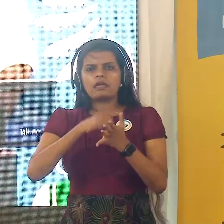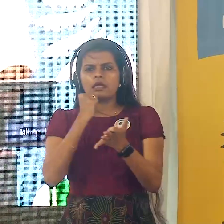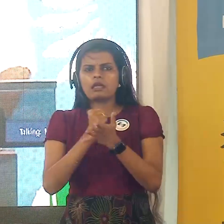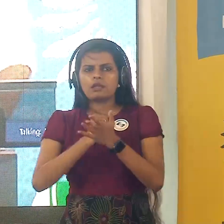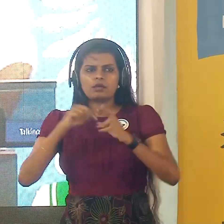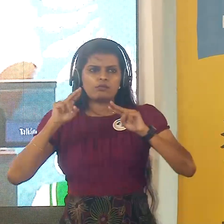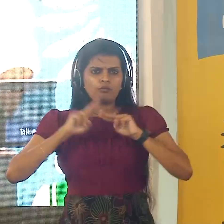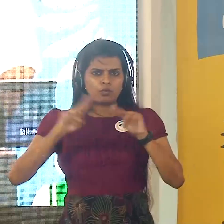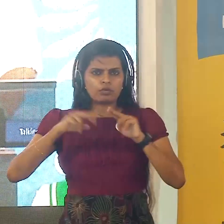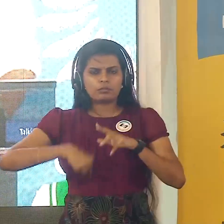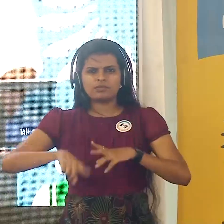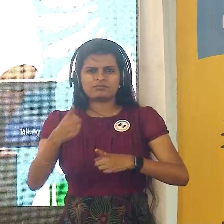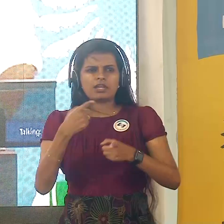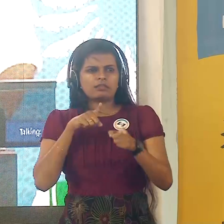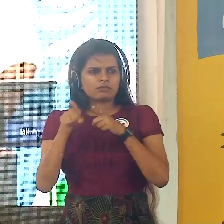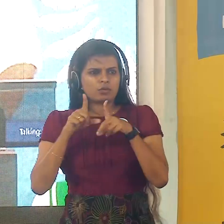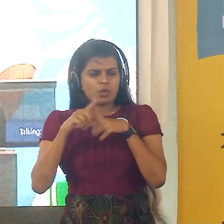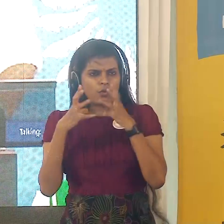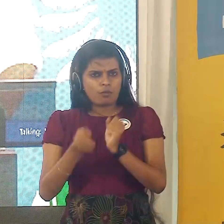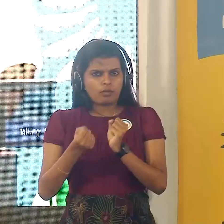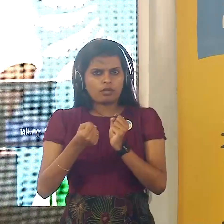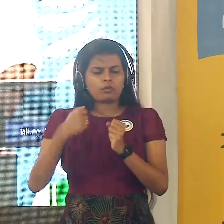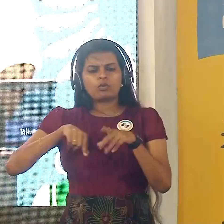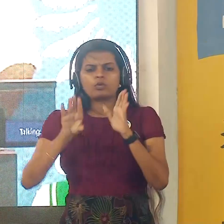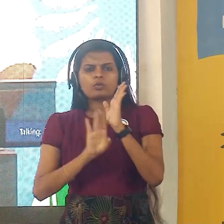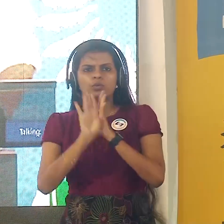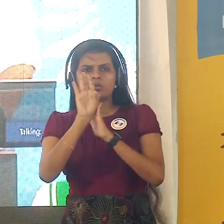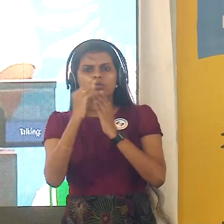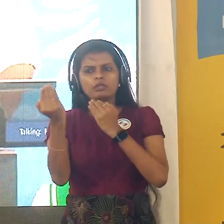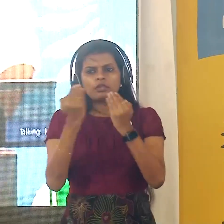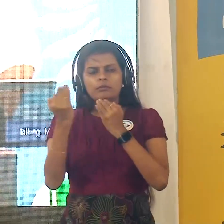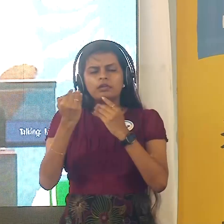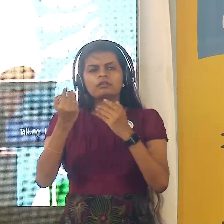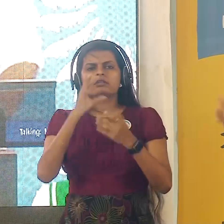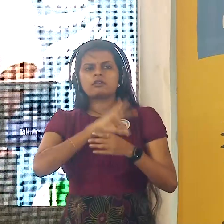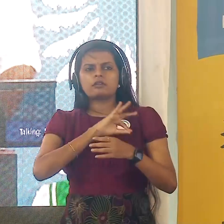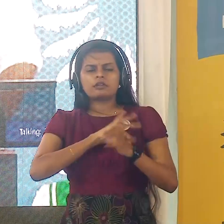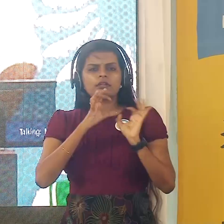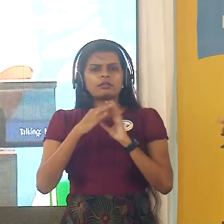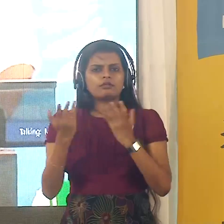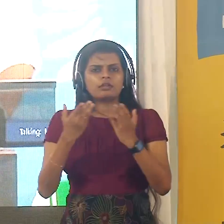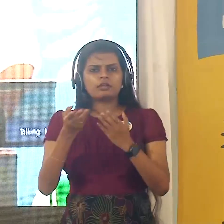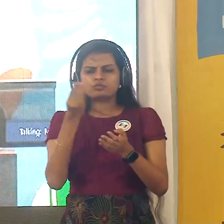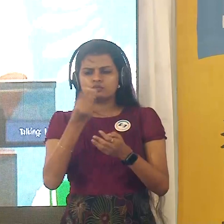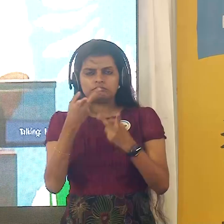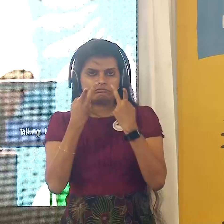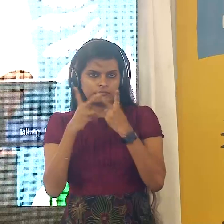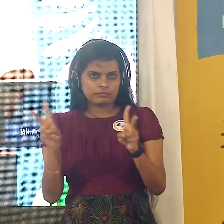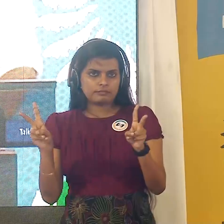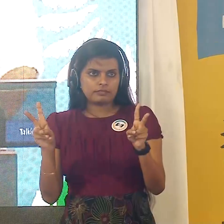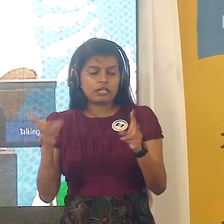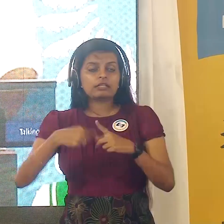for exploiting that as a source of growth and comparative advantage is slightly different from